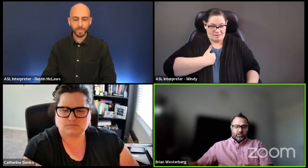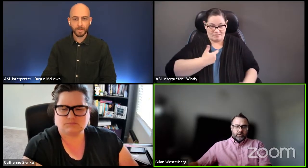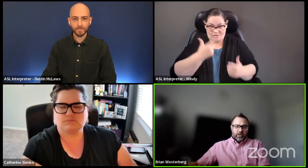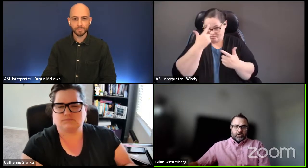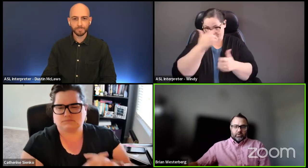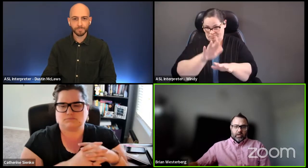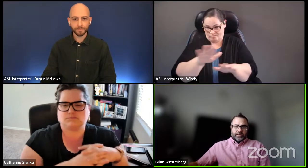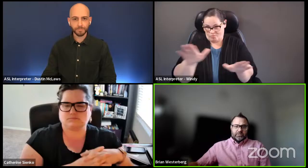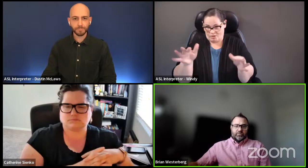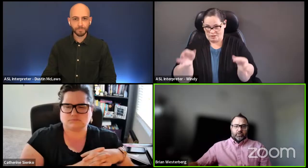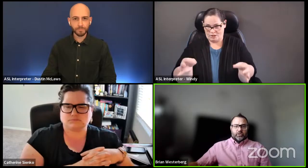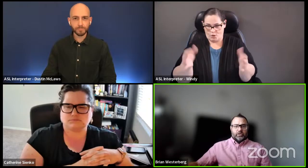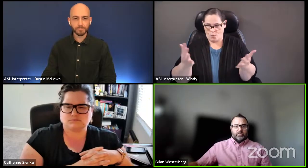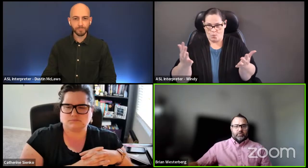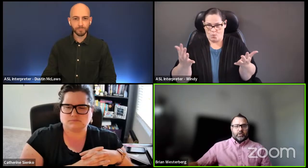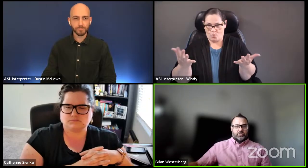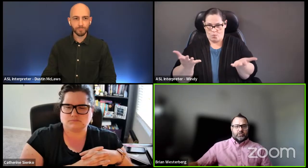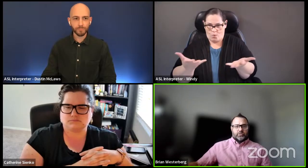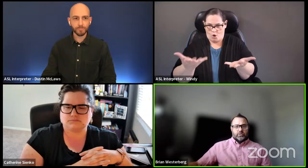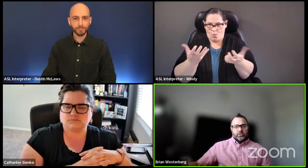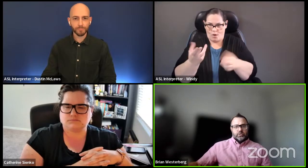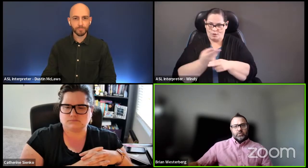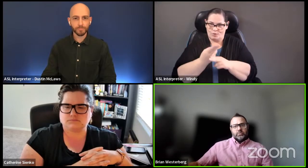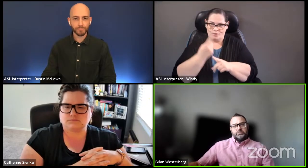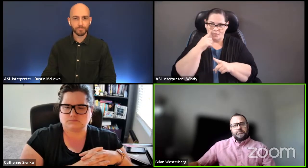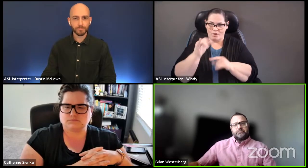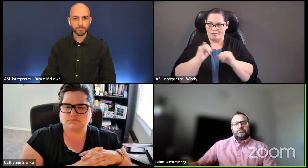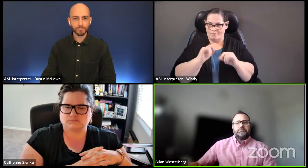you all what you want to utilize for your interview questions.